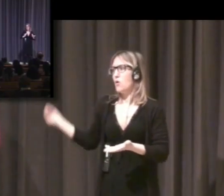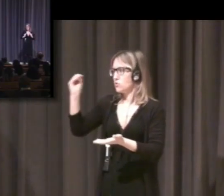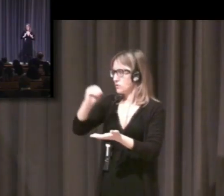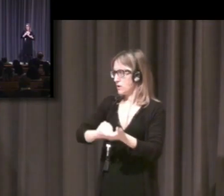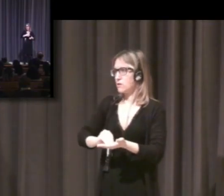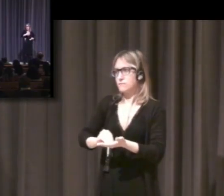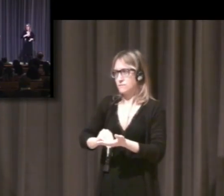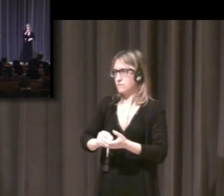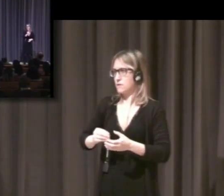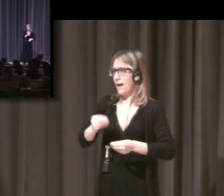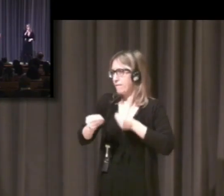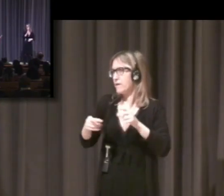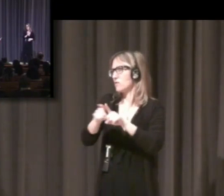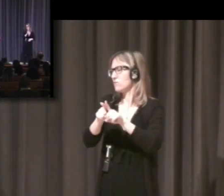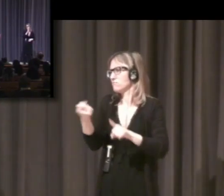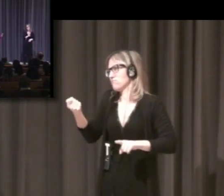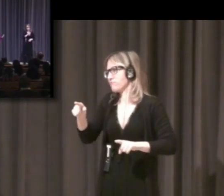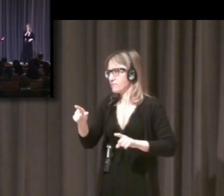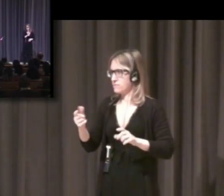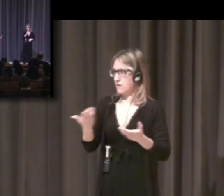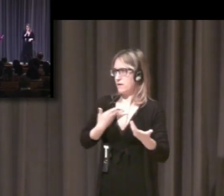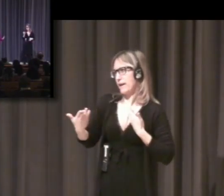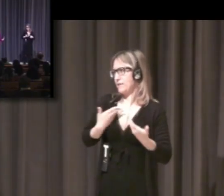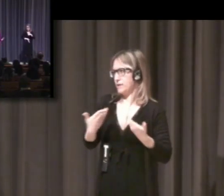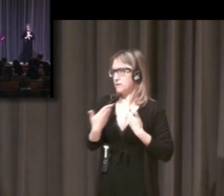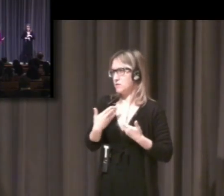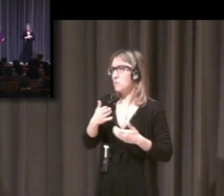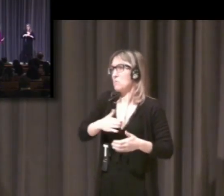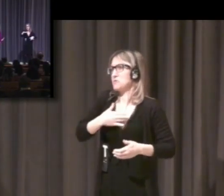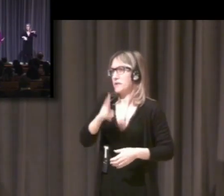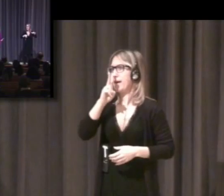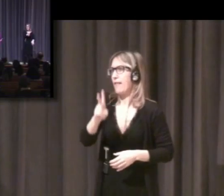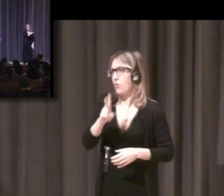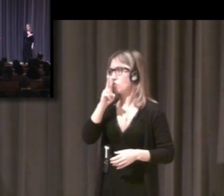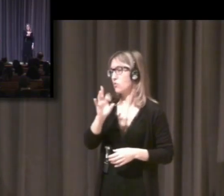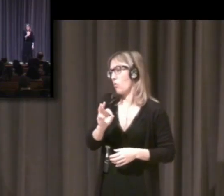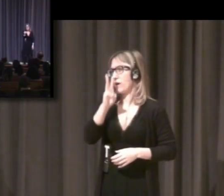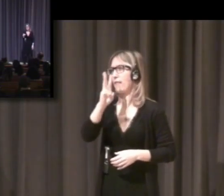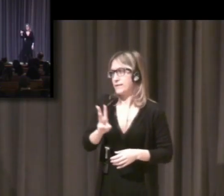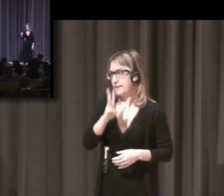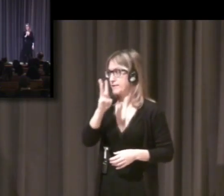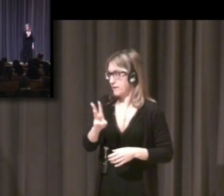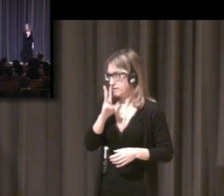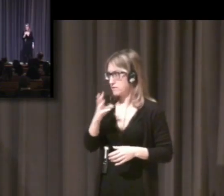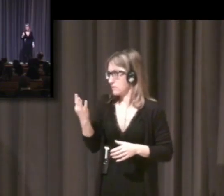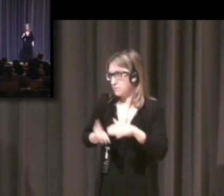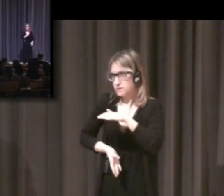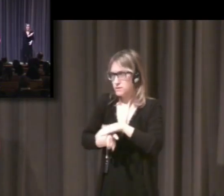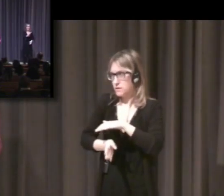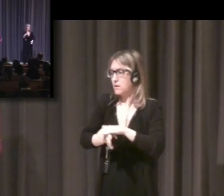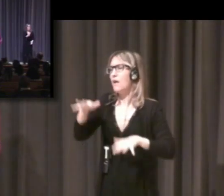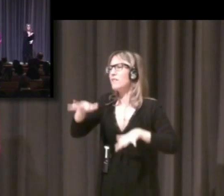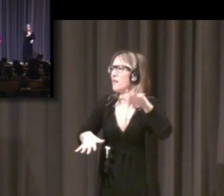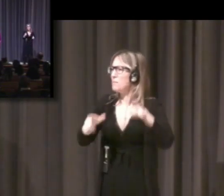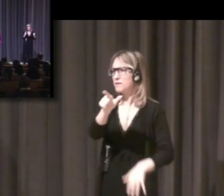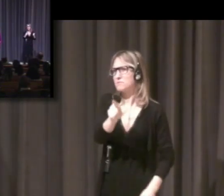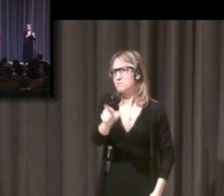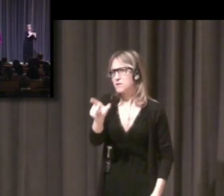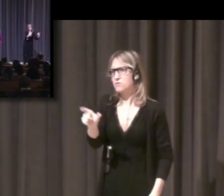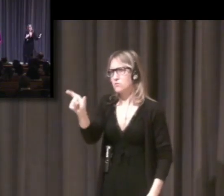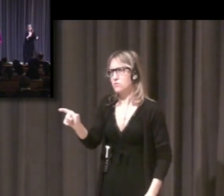3 years. It depends on you. Some people it's longer. I had somebody tell